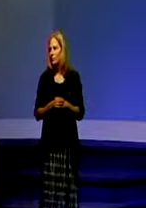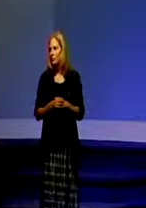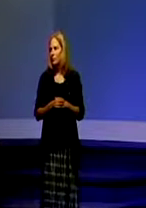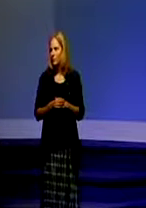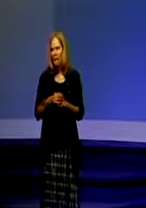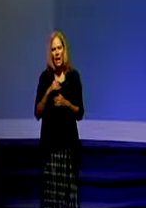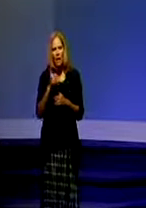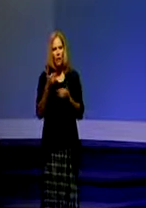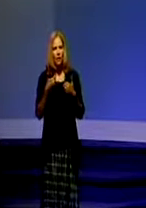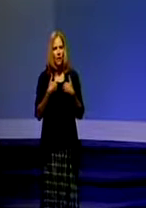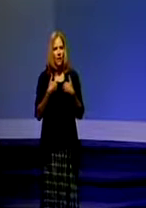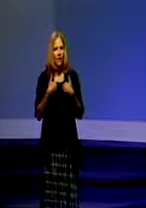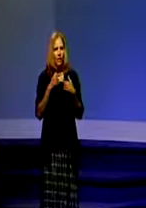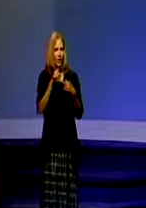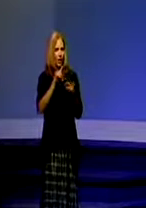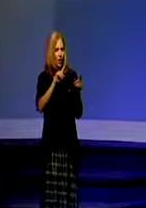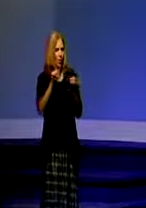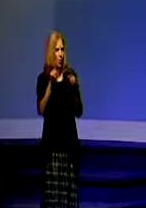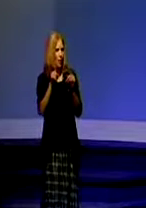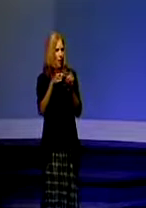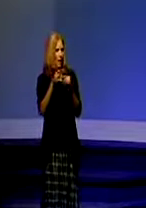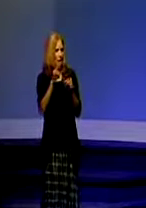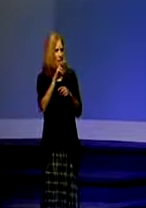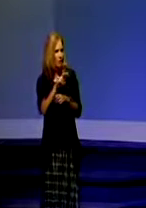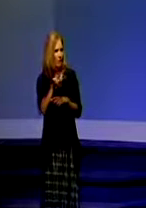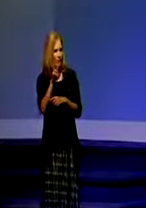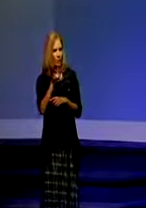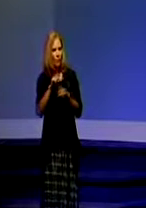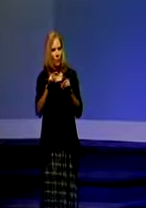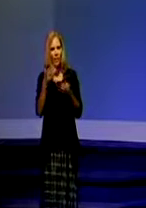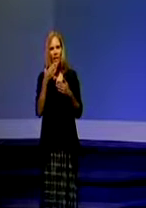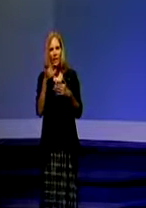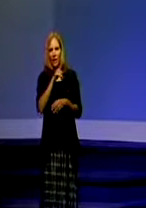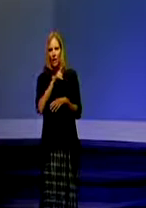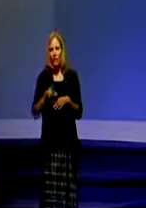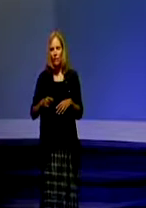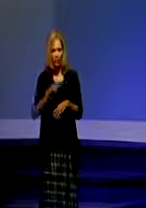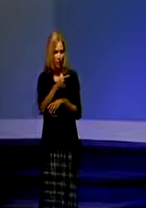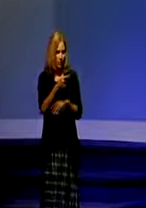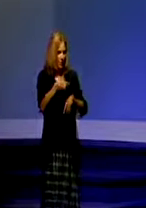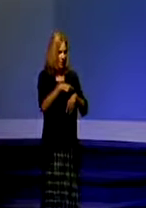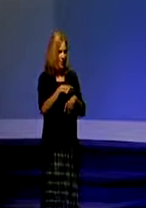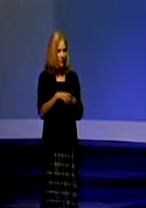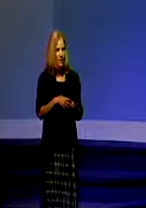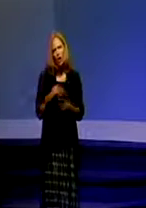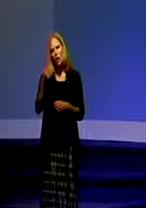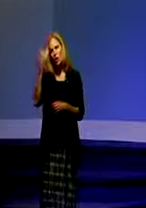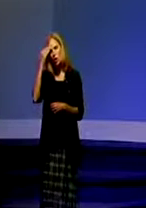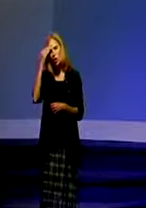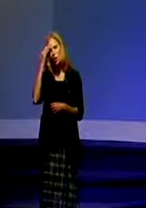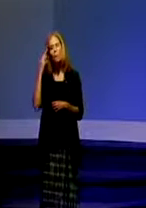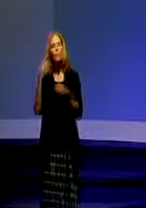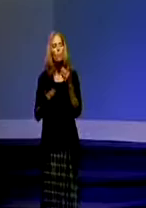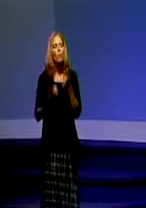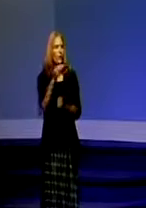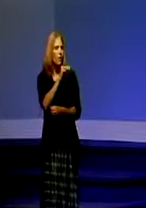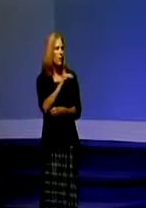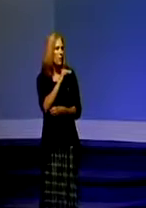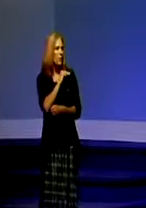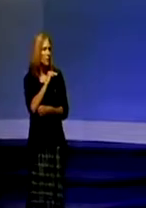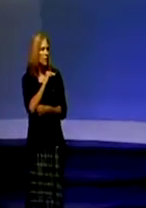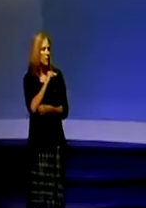I don't always get to have her go with me when I travel, but I thank the Lord for those times. And, you know, most of our ministry has